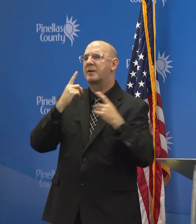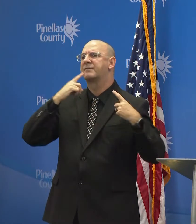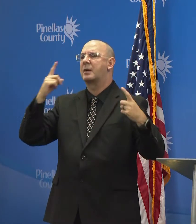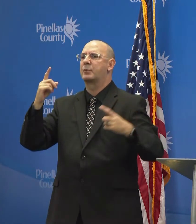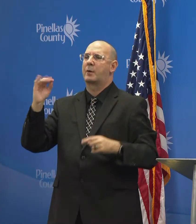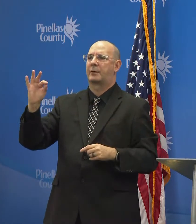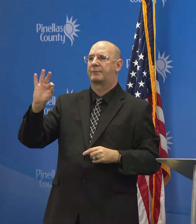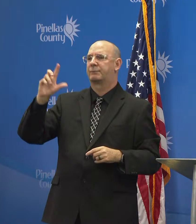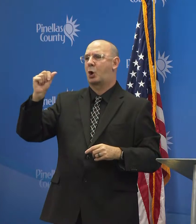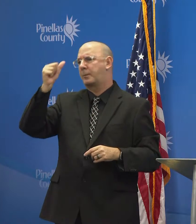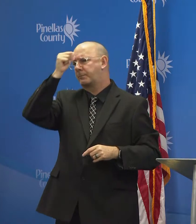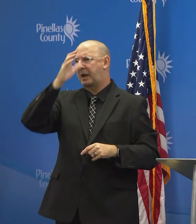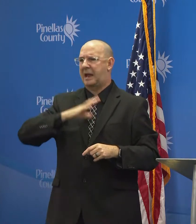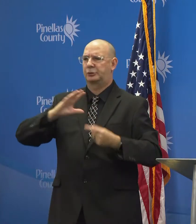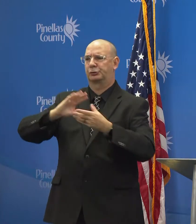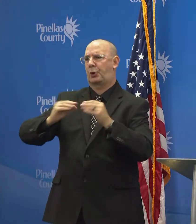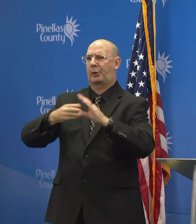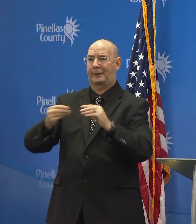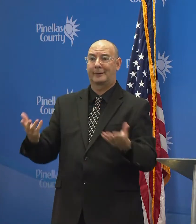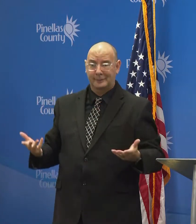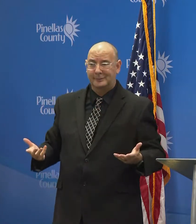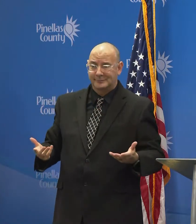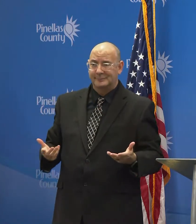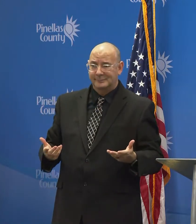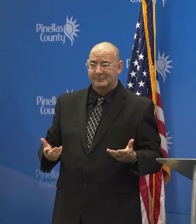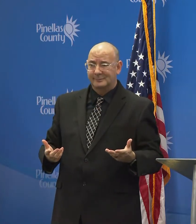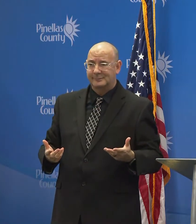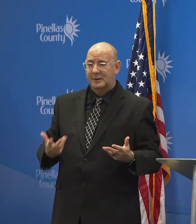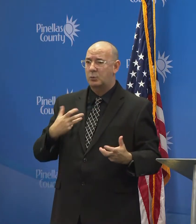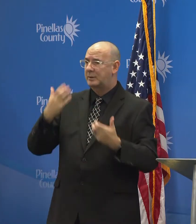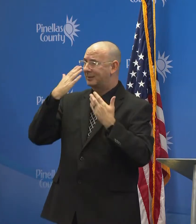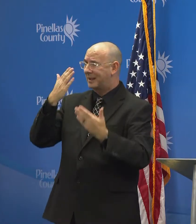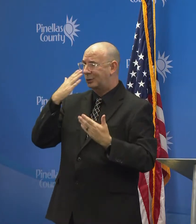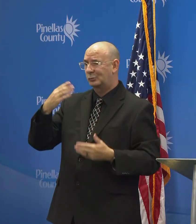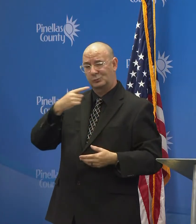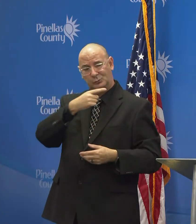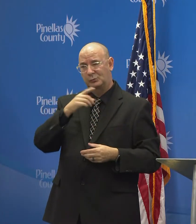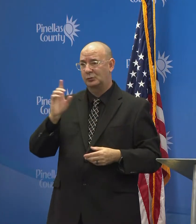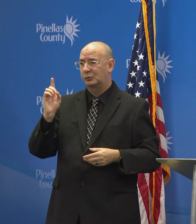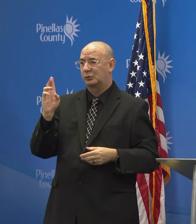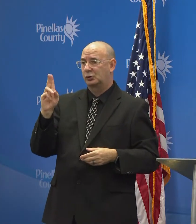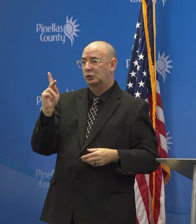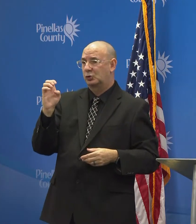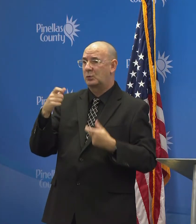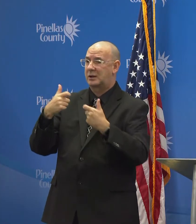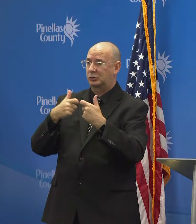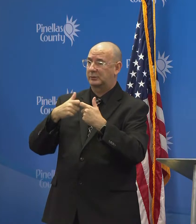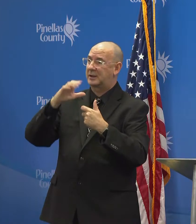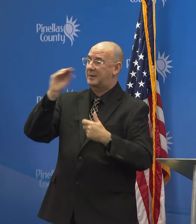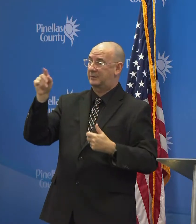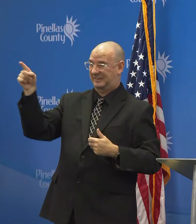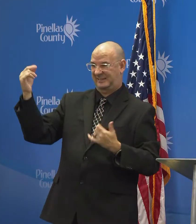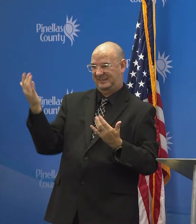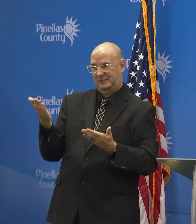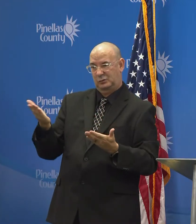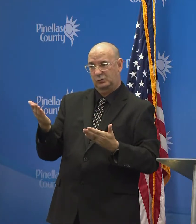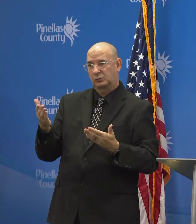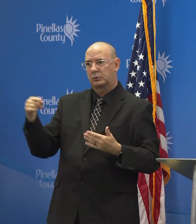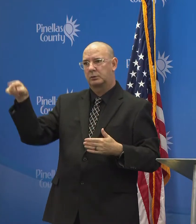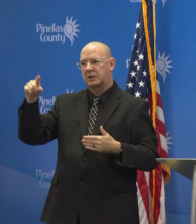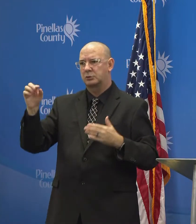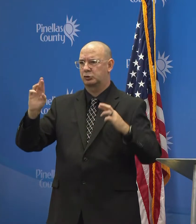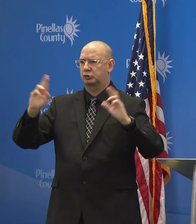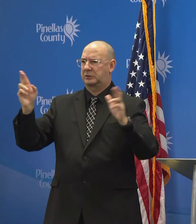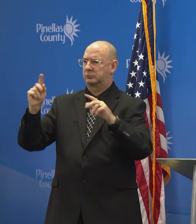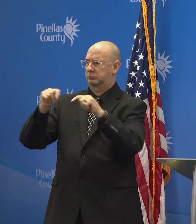will get through this. I want to thank Duke Energy, who is here. I know they are waiting and ready to respond as soon as